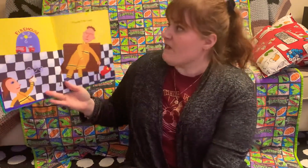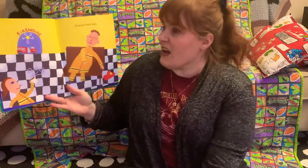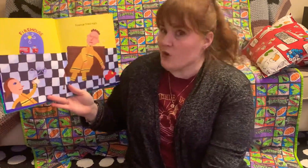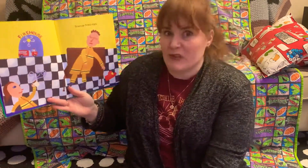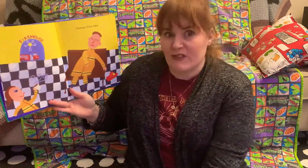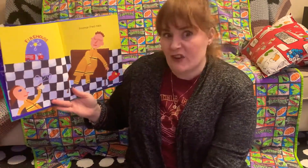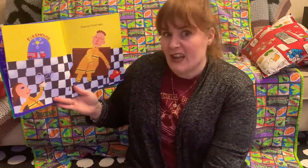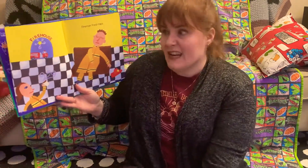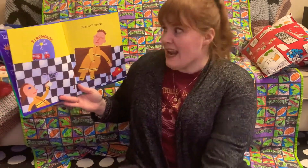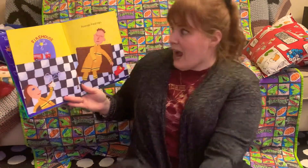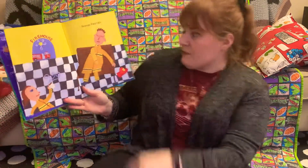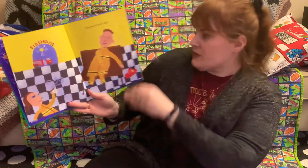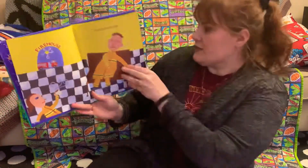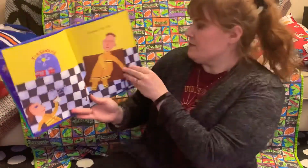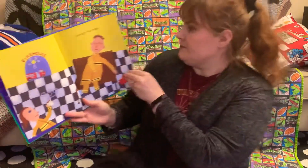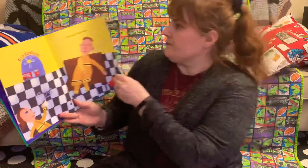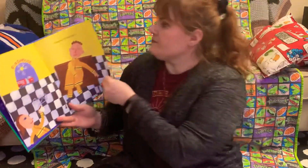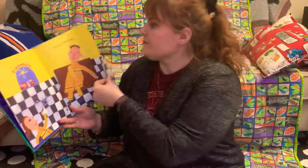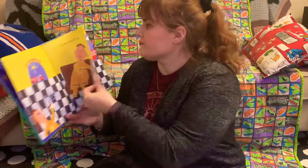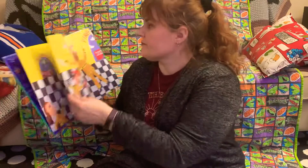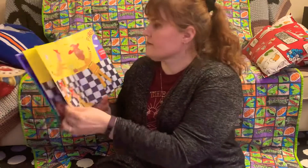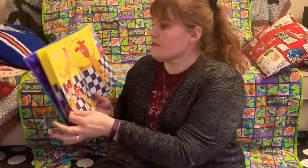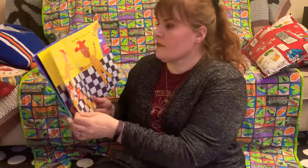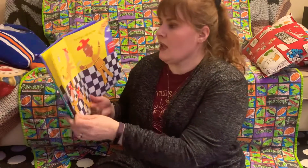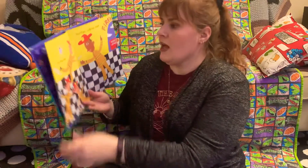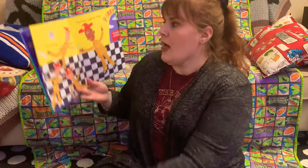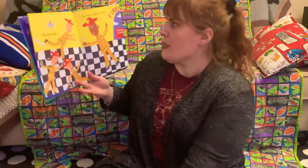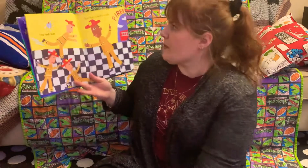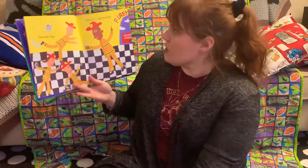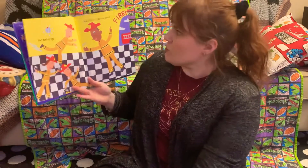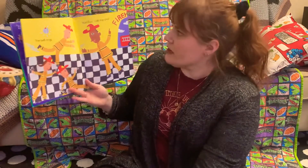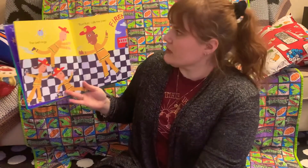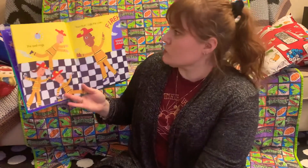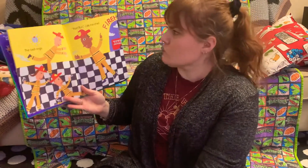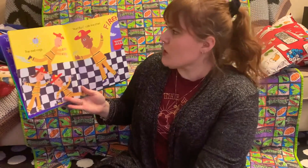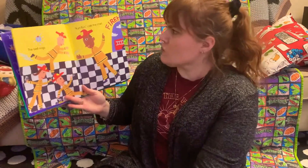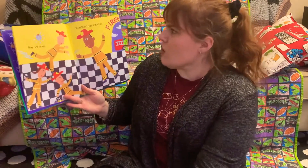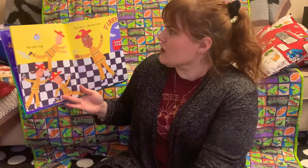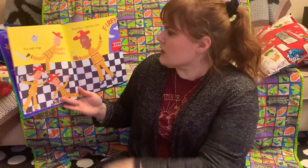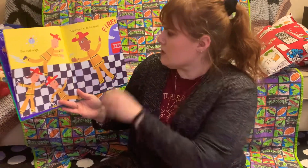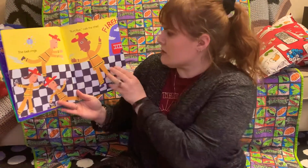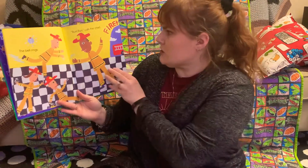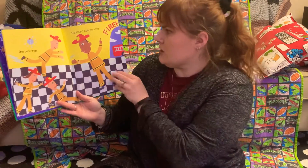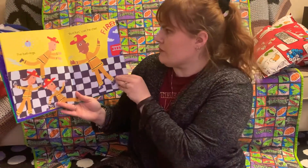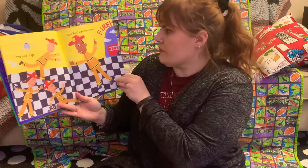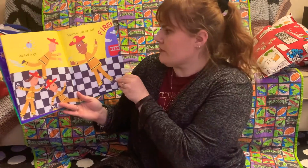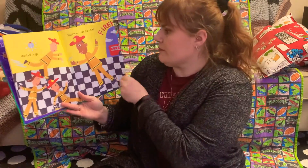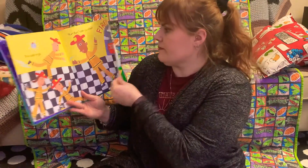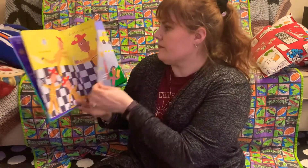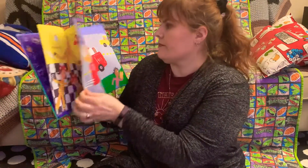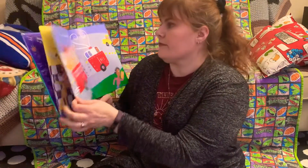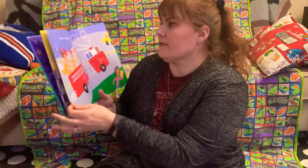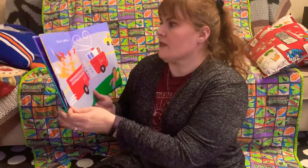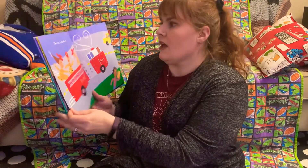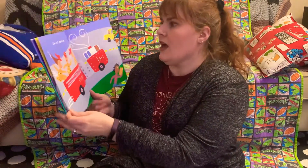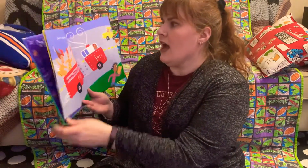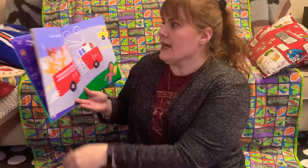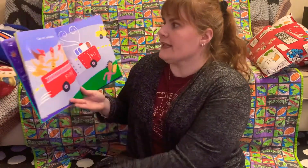Fireman Fred naps. The bell rings. Run, run, calls the chief. Get